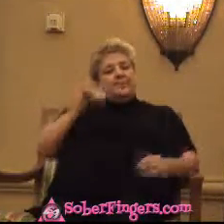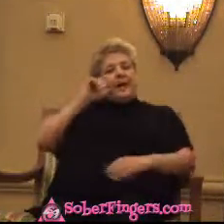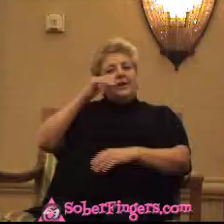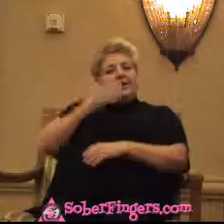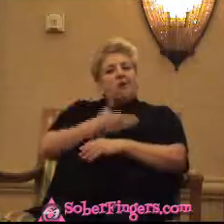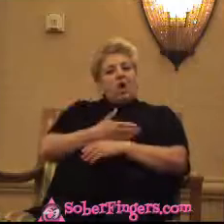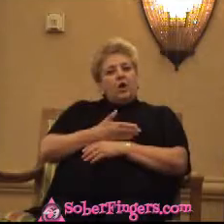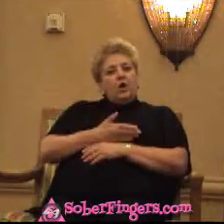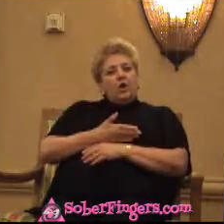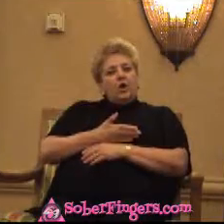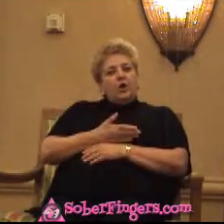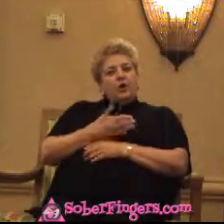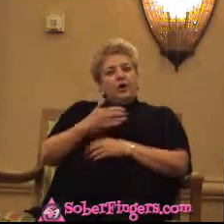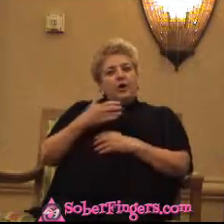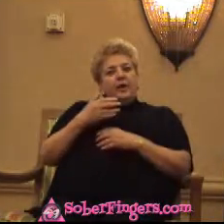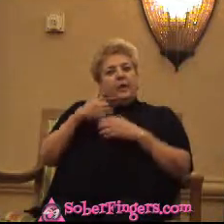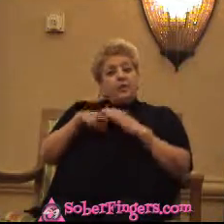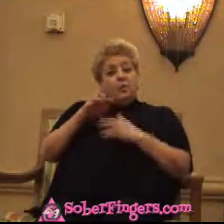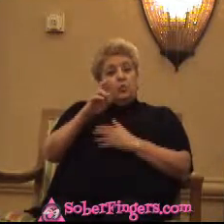call from her. Her oldest son OD'd and died.